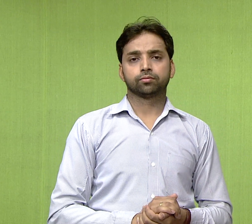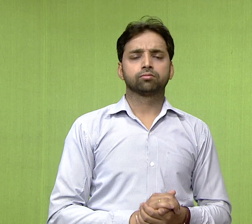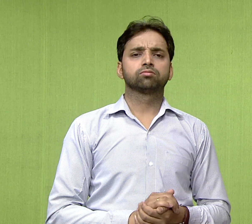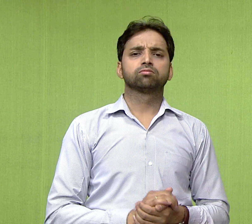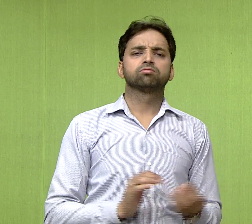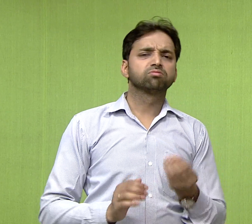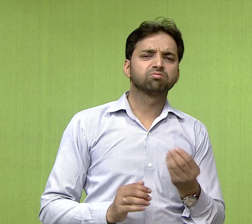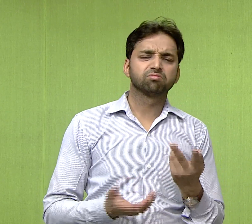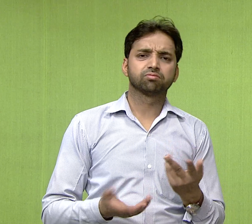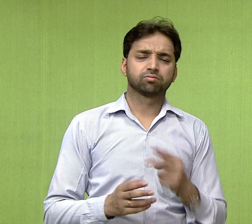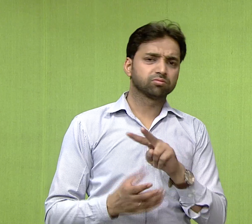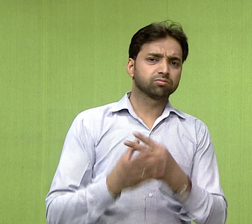Even though, dear learners,